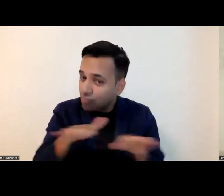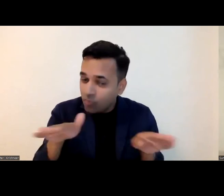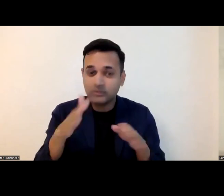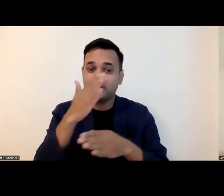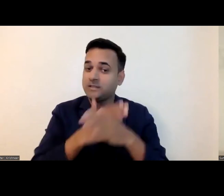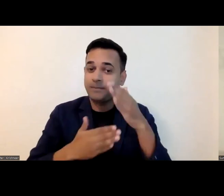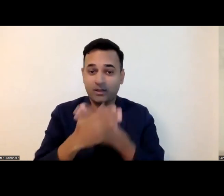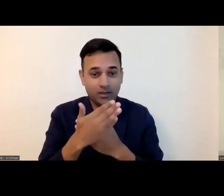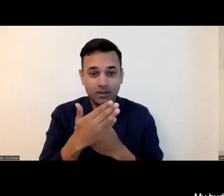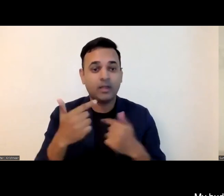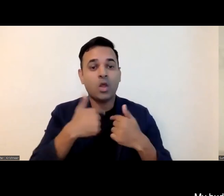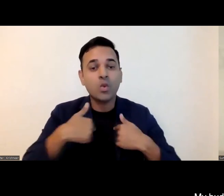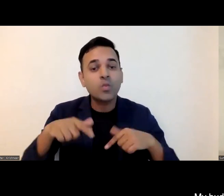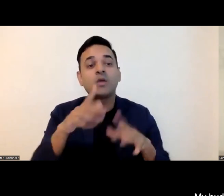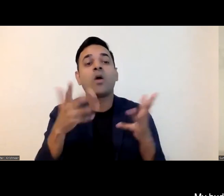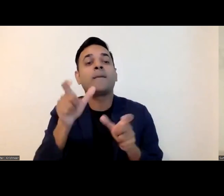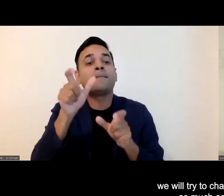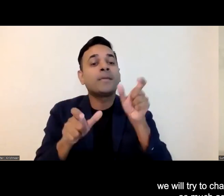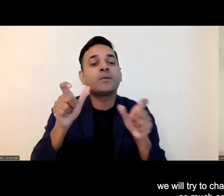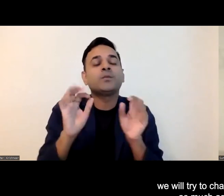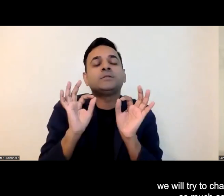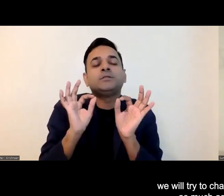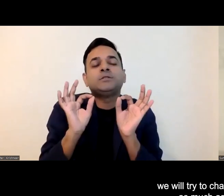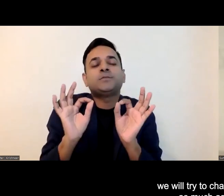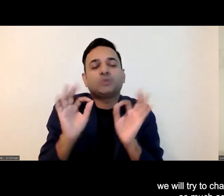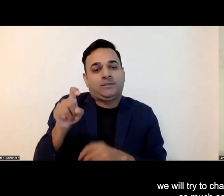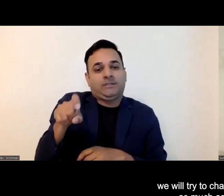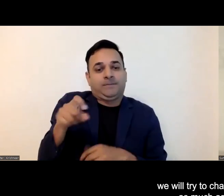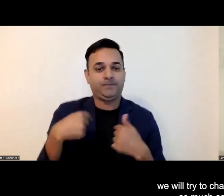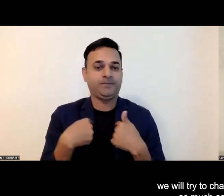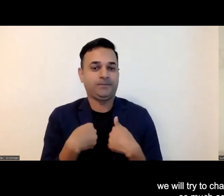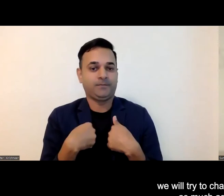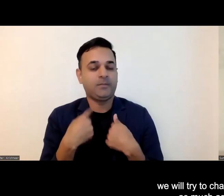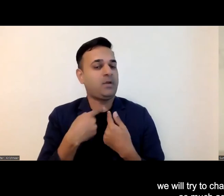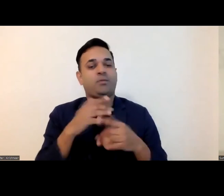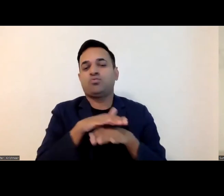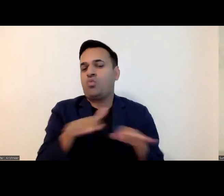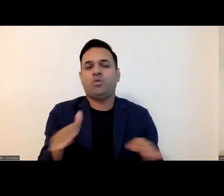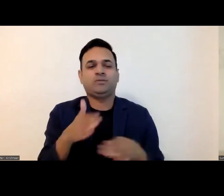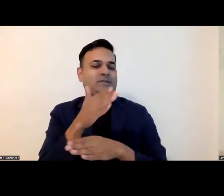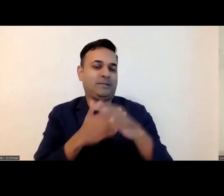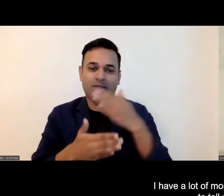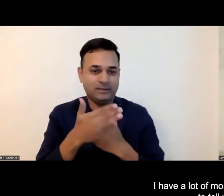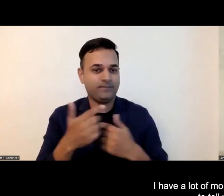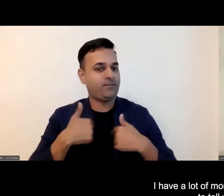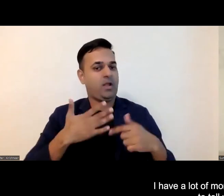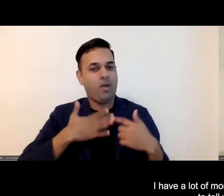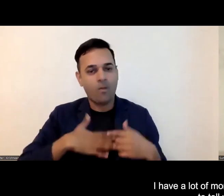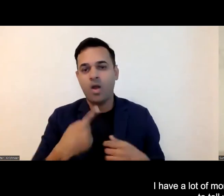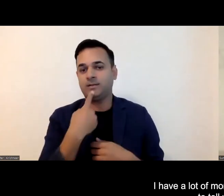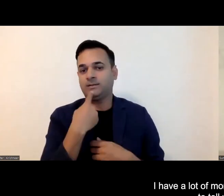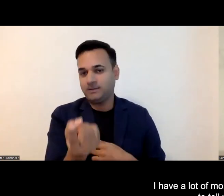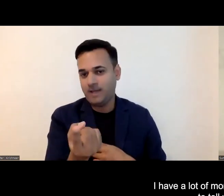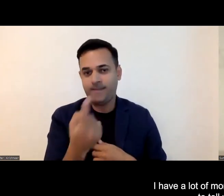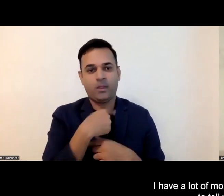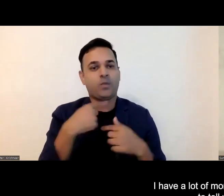special needs. My buddies, we'll try to change this world as much as we can. I have a lot